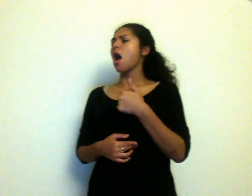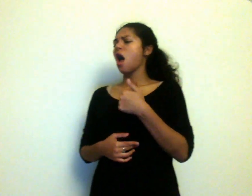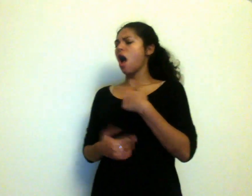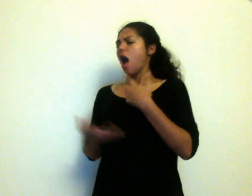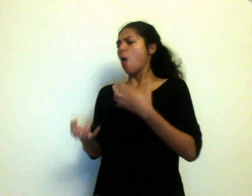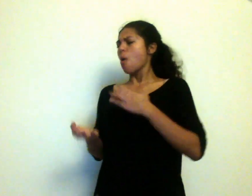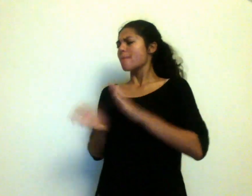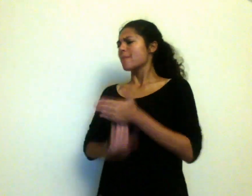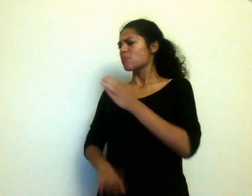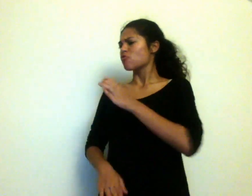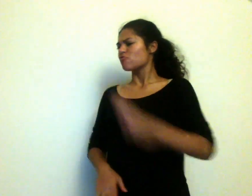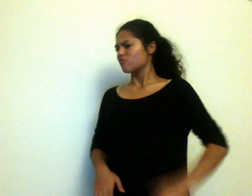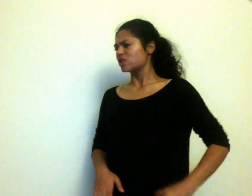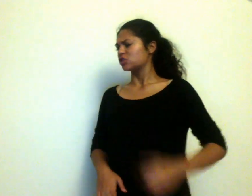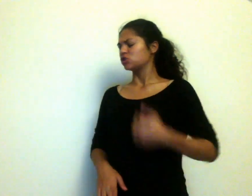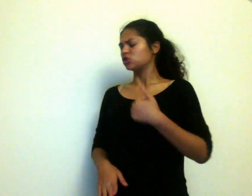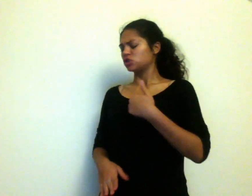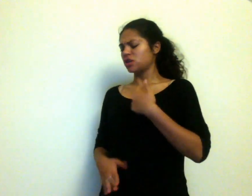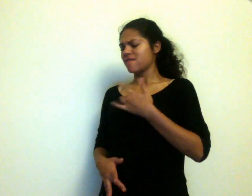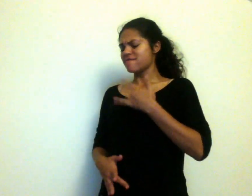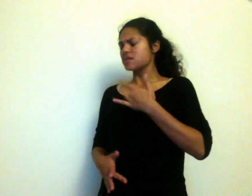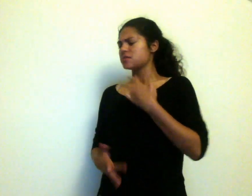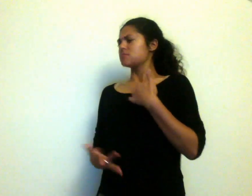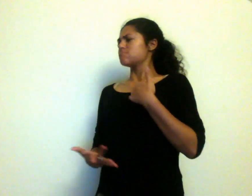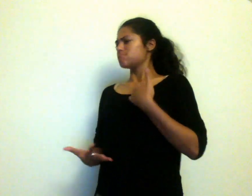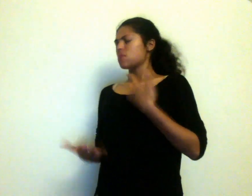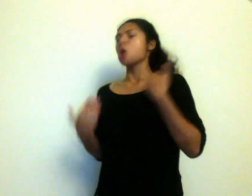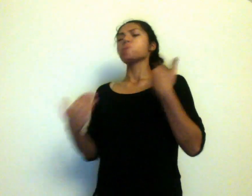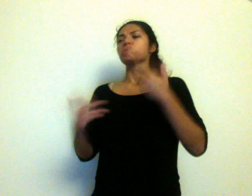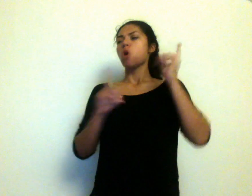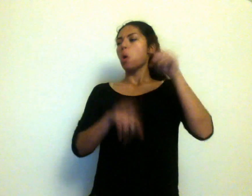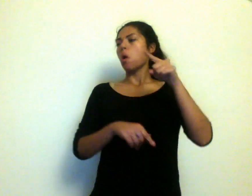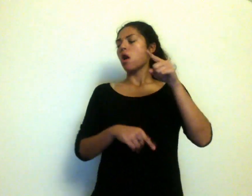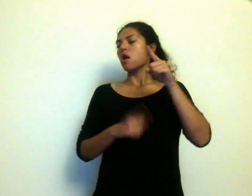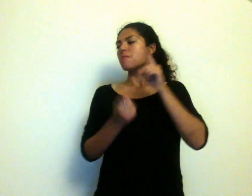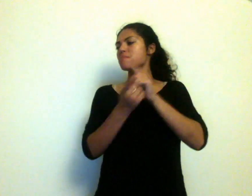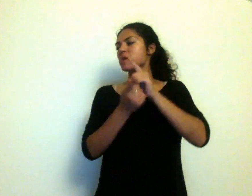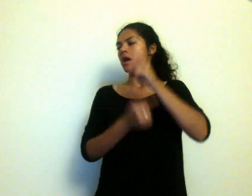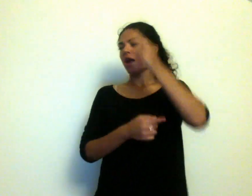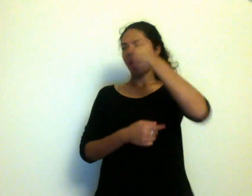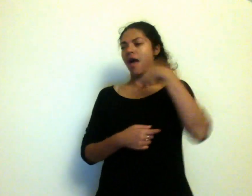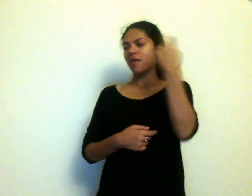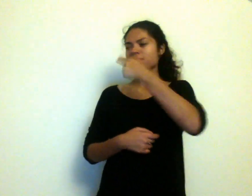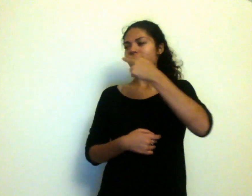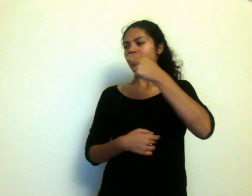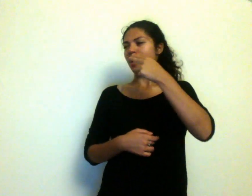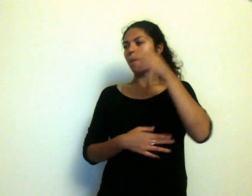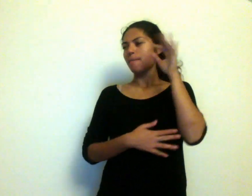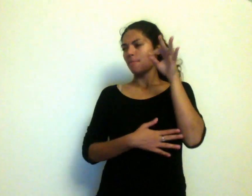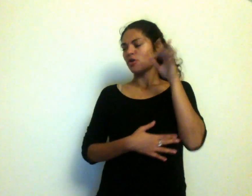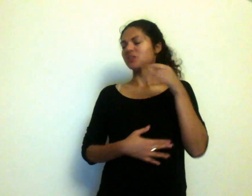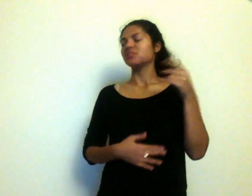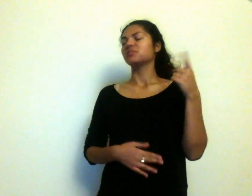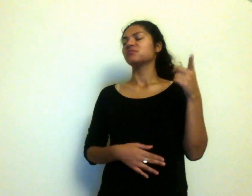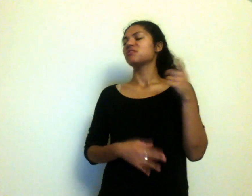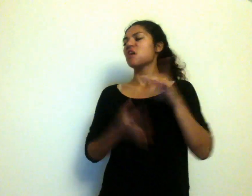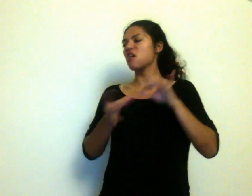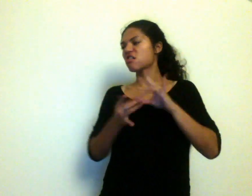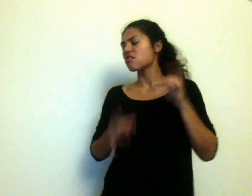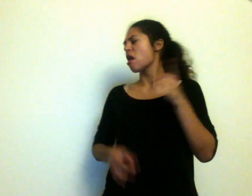ago, but I went to see a priest, Catholic priest there, and the priest said to me, no, please don't become one. You are intended to